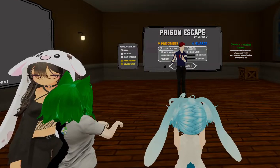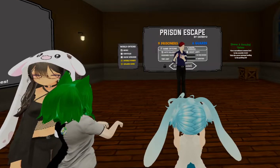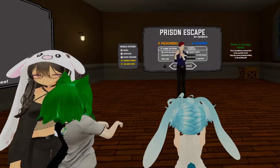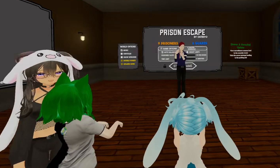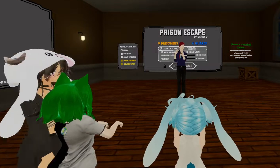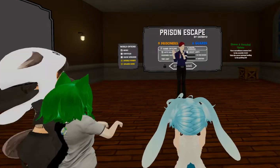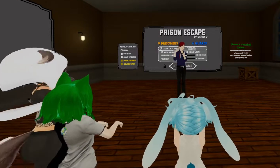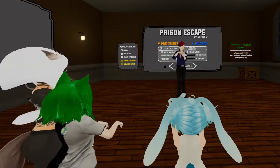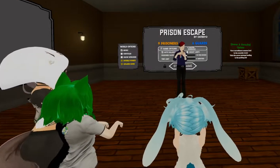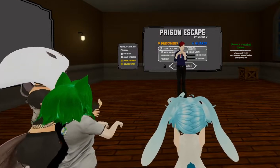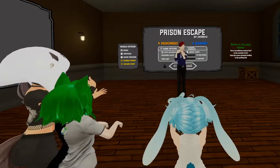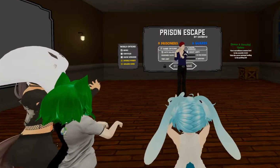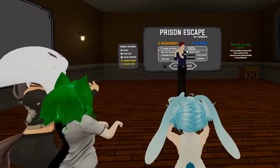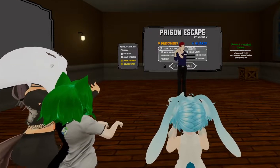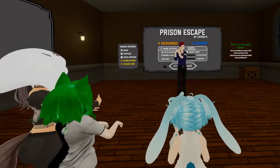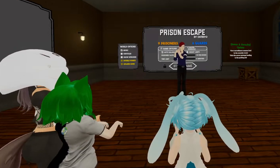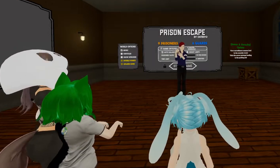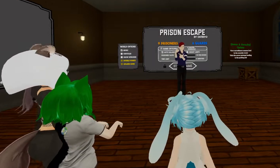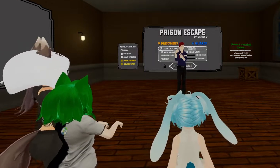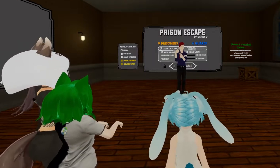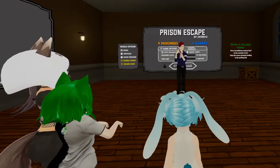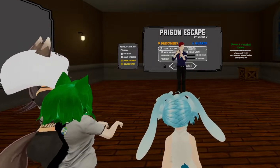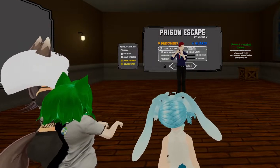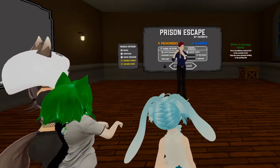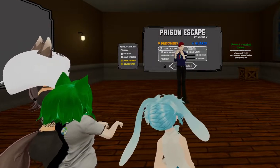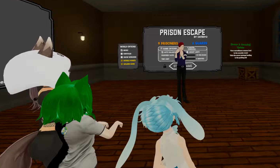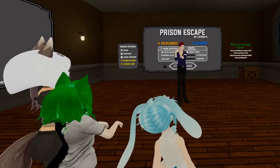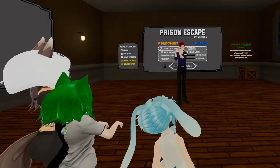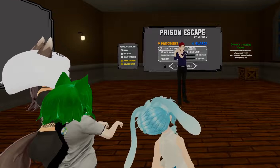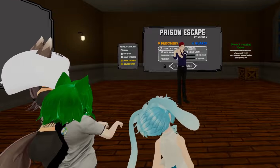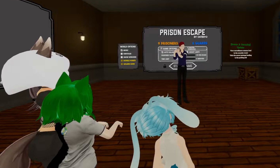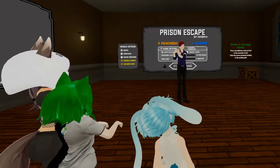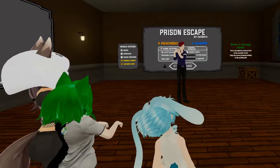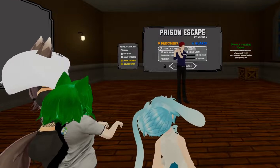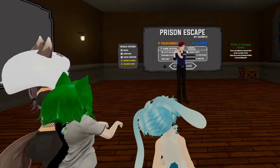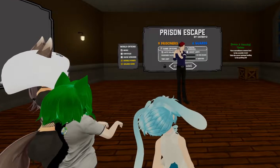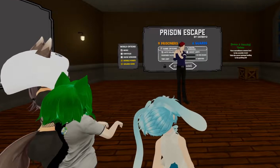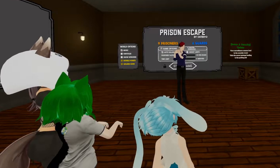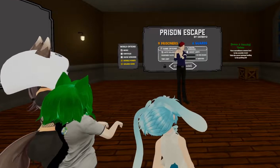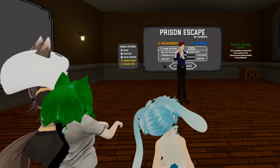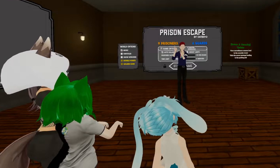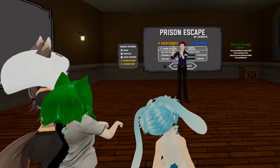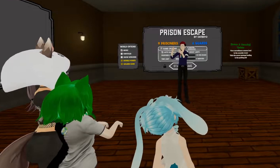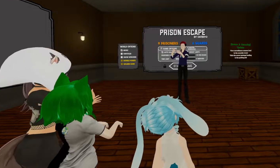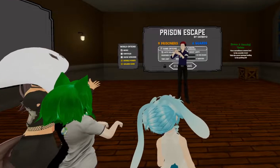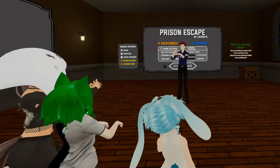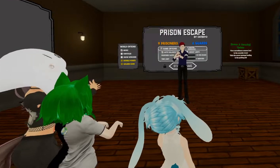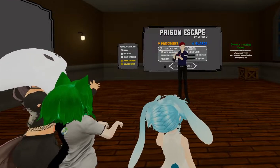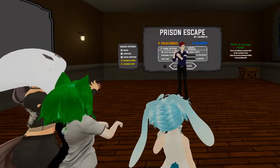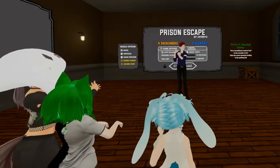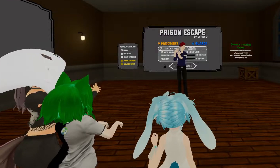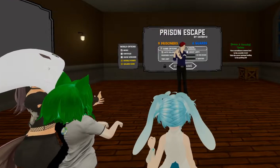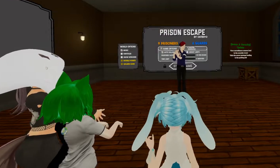Prisoner. So again, this, if you just do this sign, prison, that means the actual